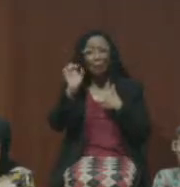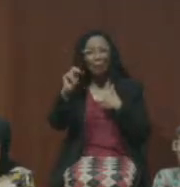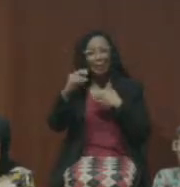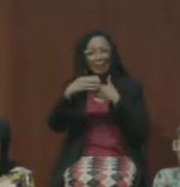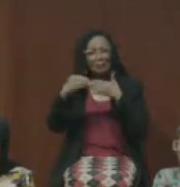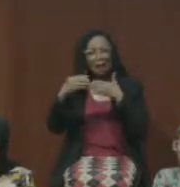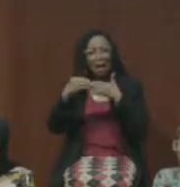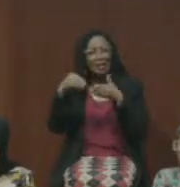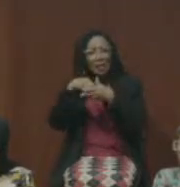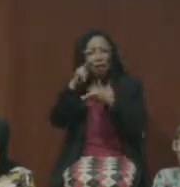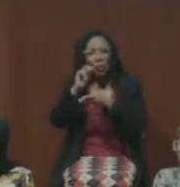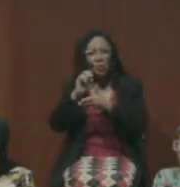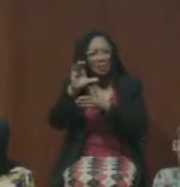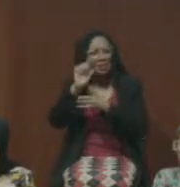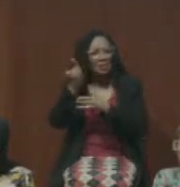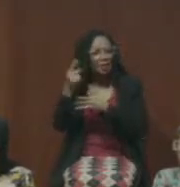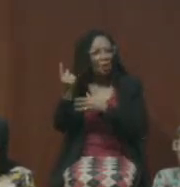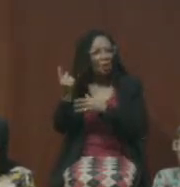City alone.